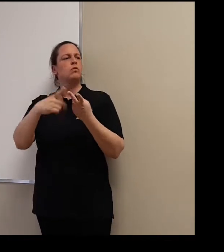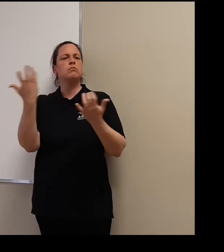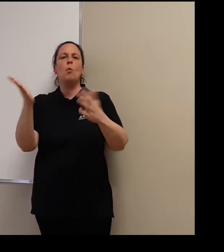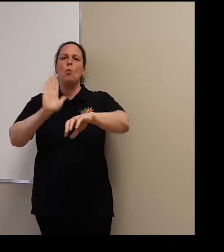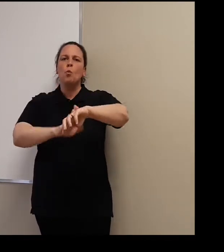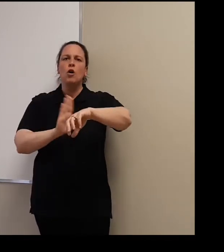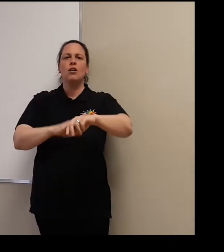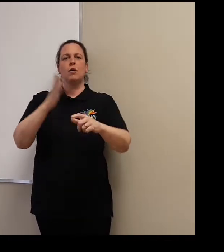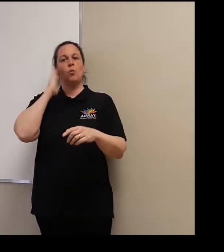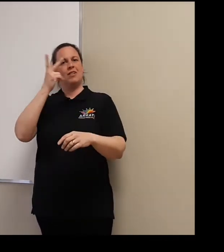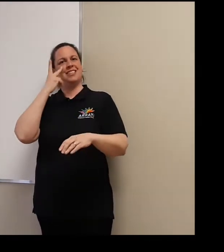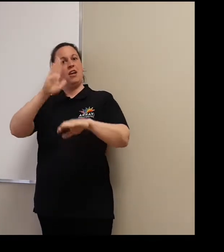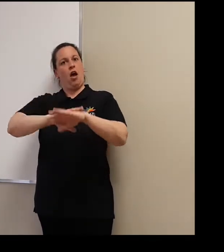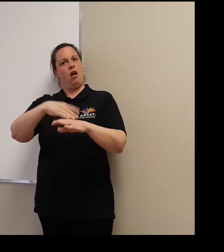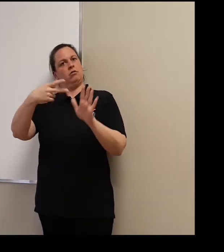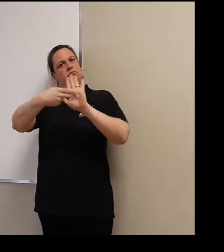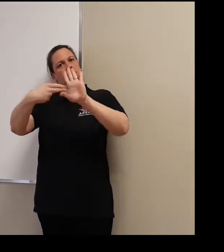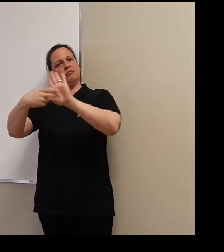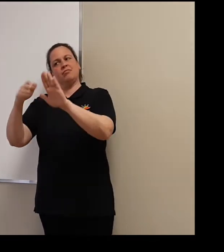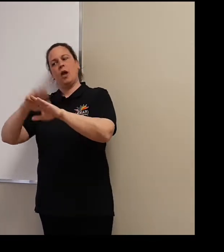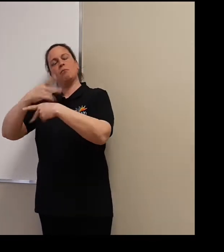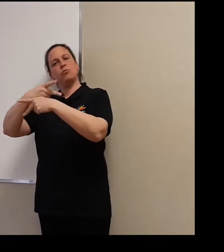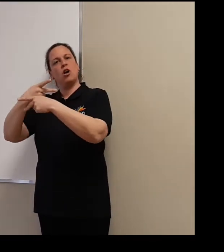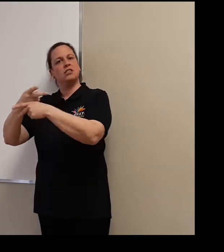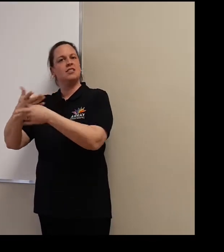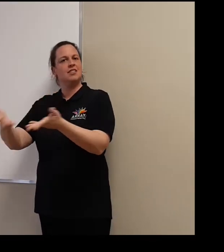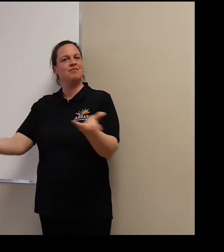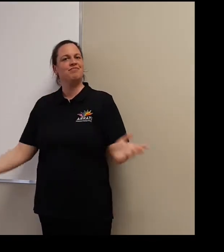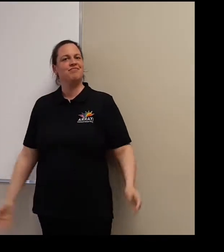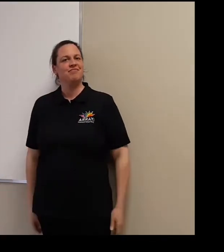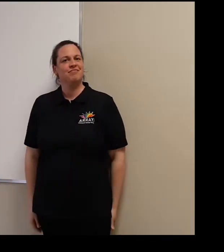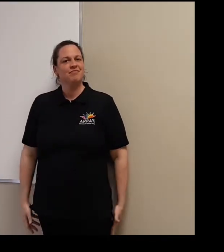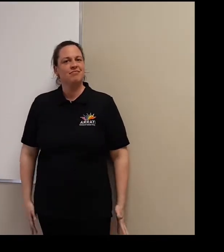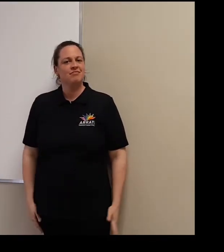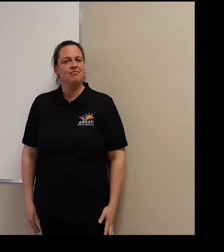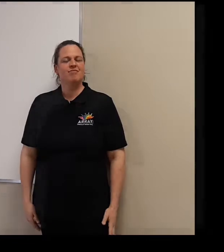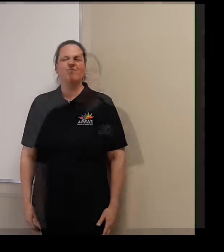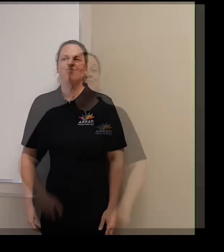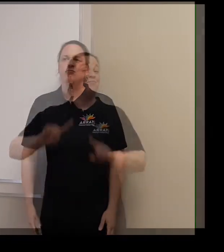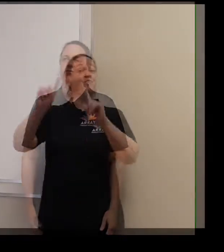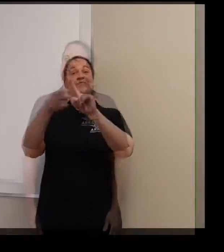these symbols mean so you understand the warnings on labels that you see.